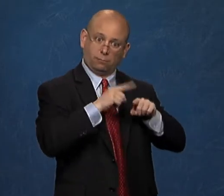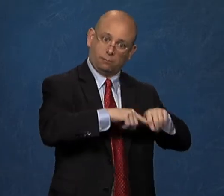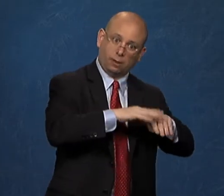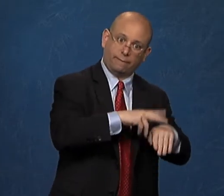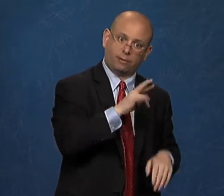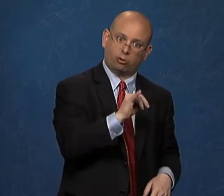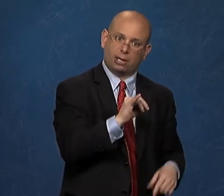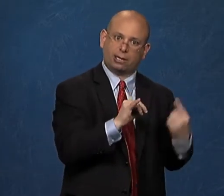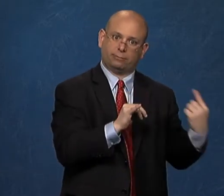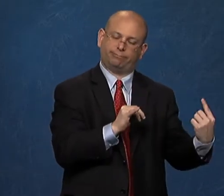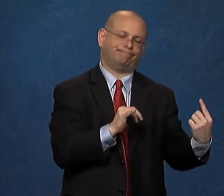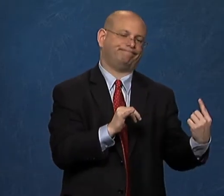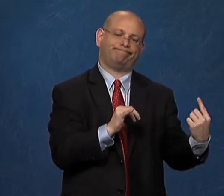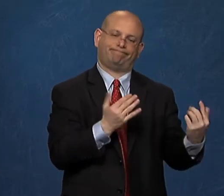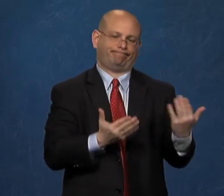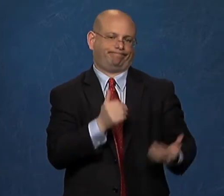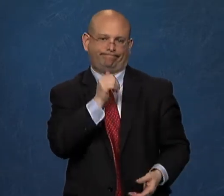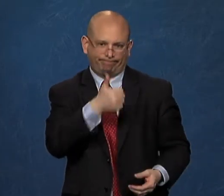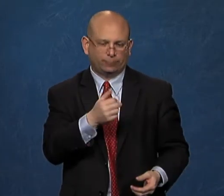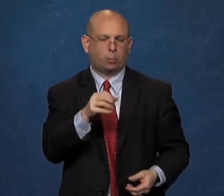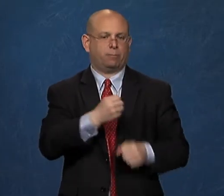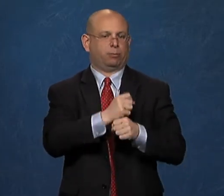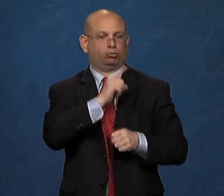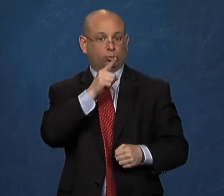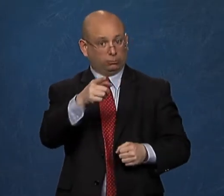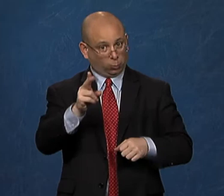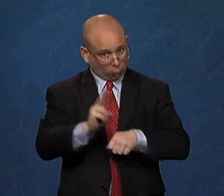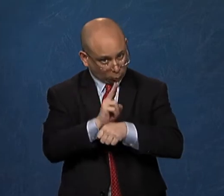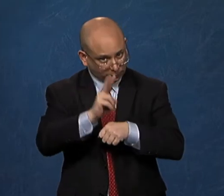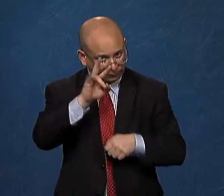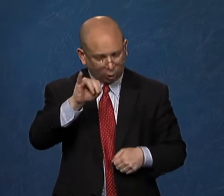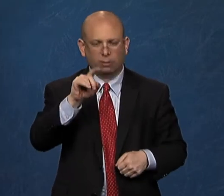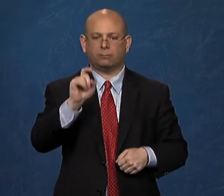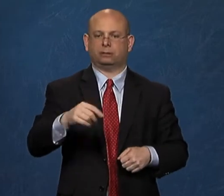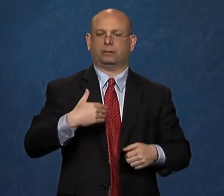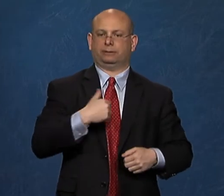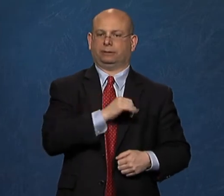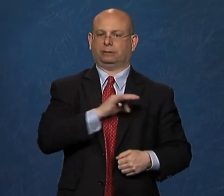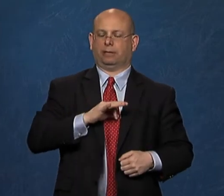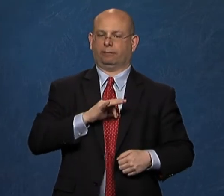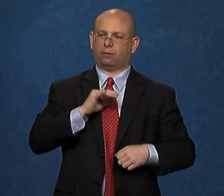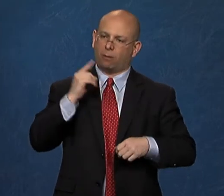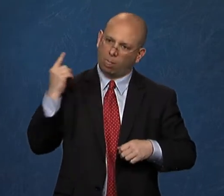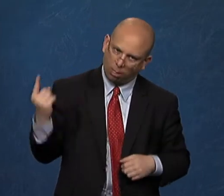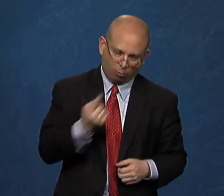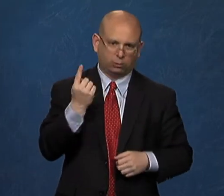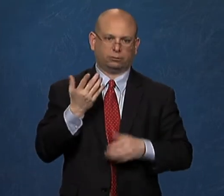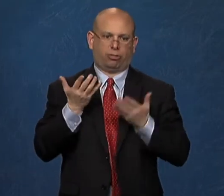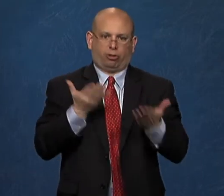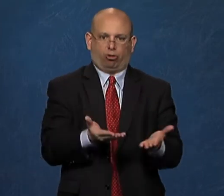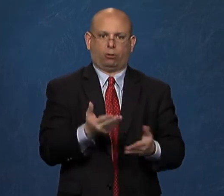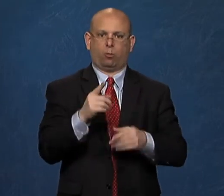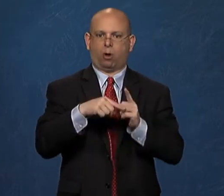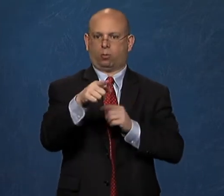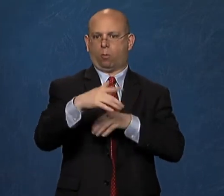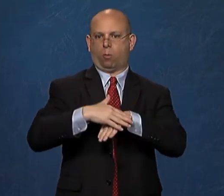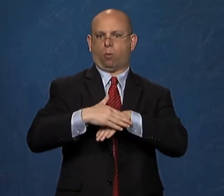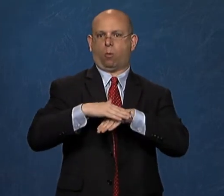a day so that we are able to repair VRI concerns should they arise. And VRI is not always